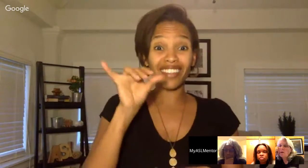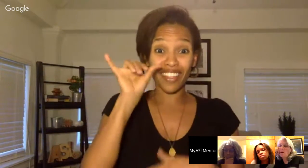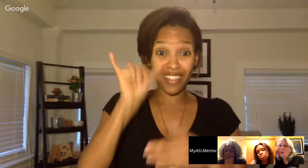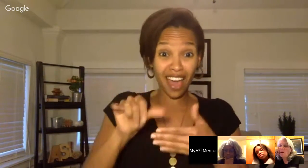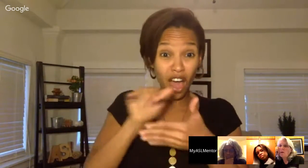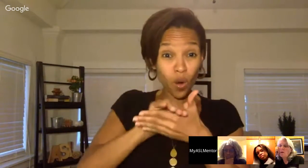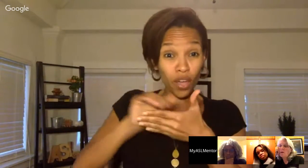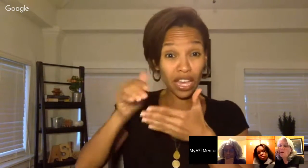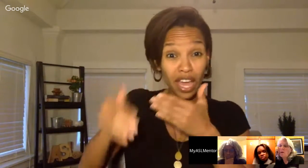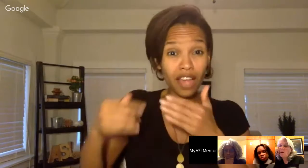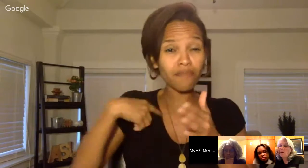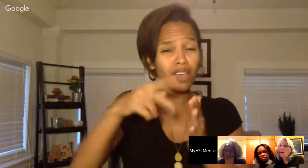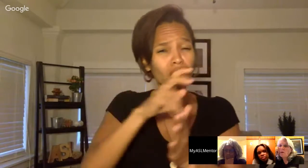again,